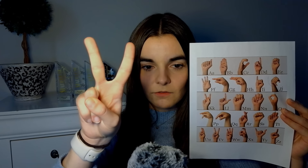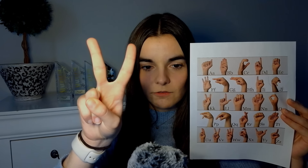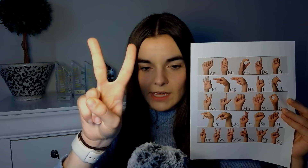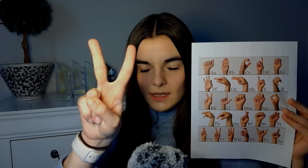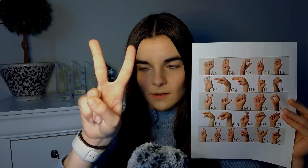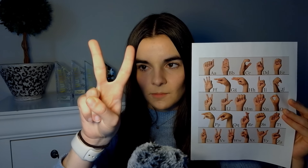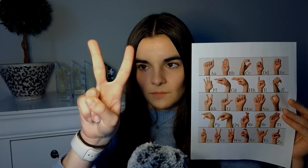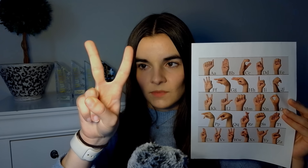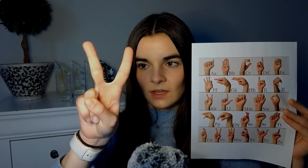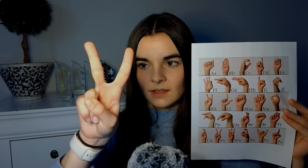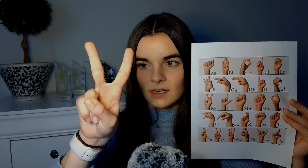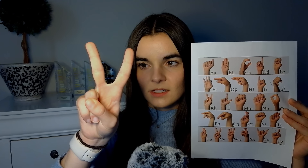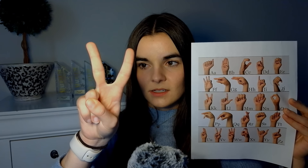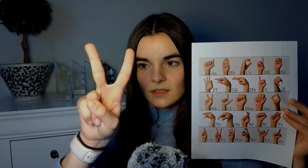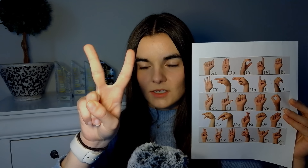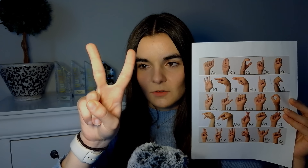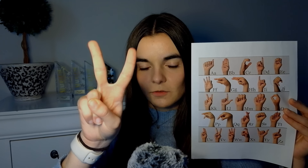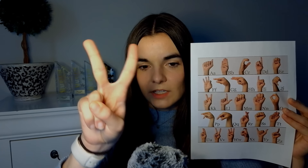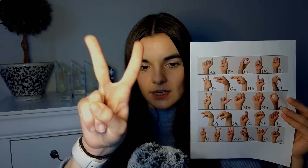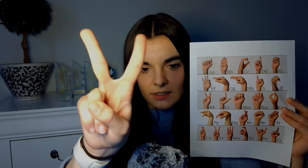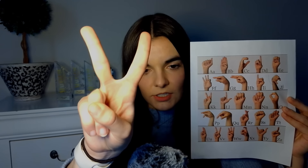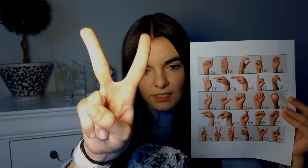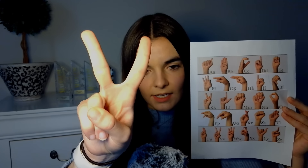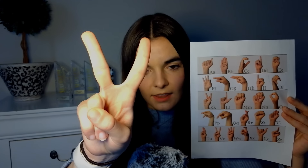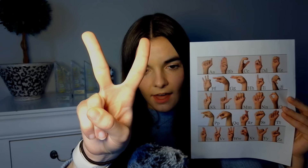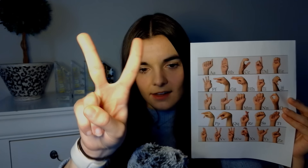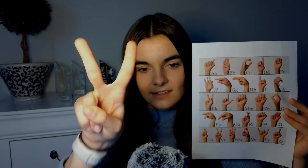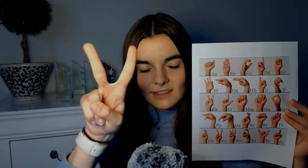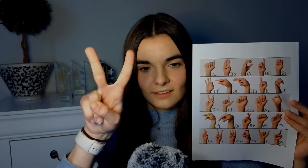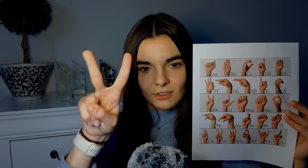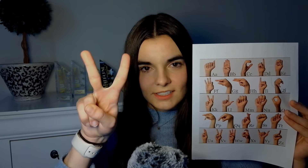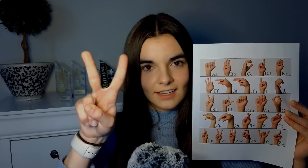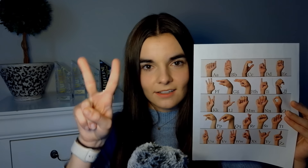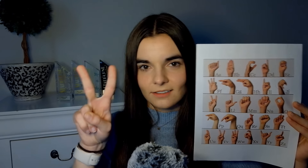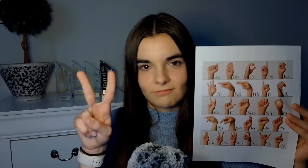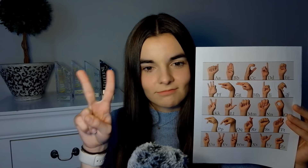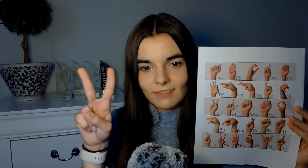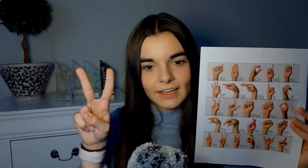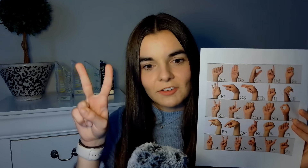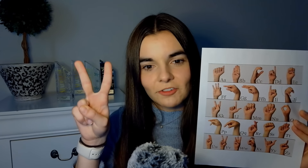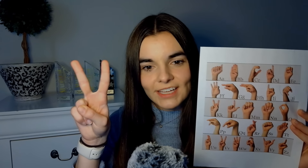V. So V is just like that. It looks like a V.